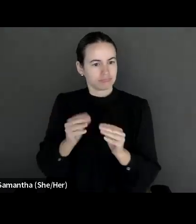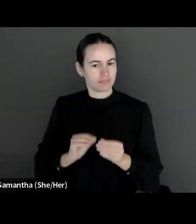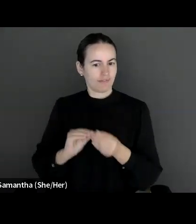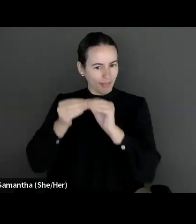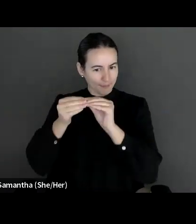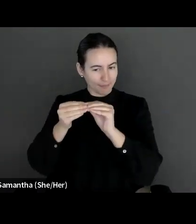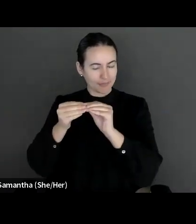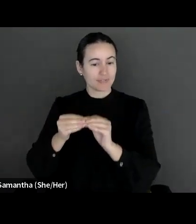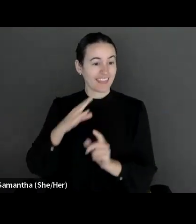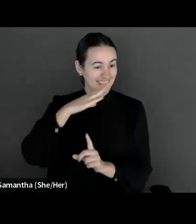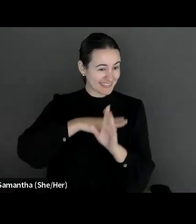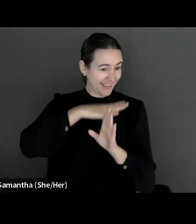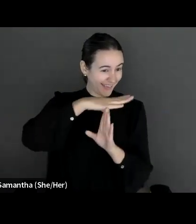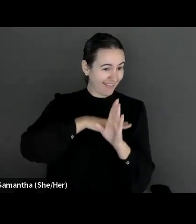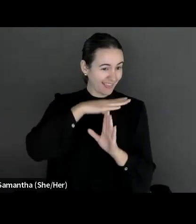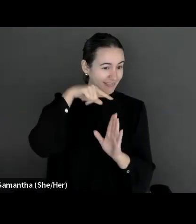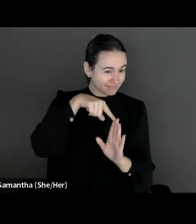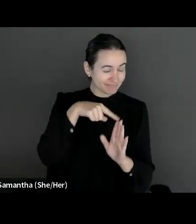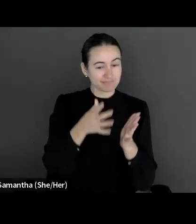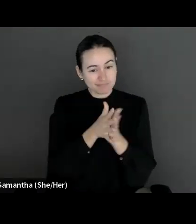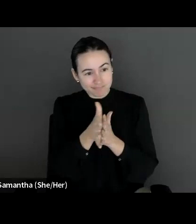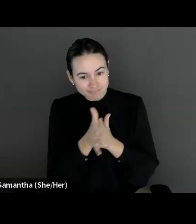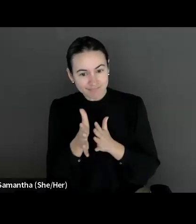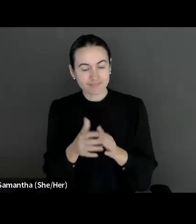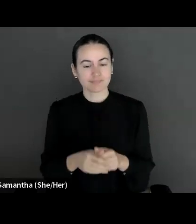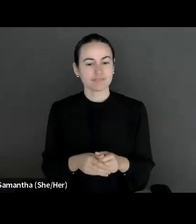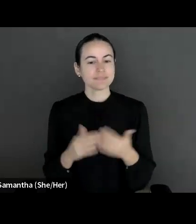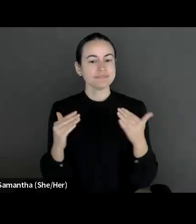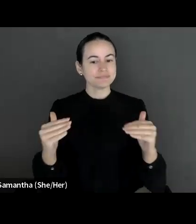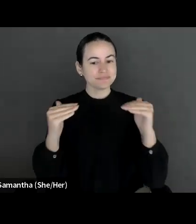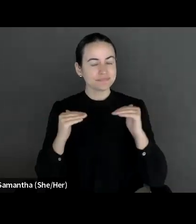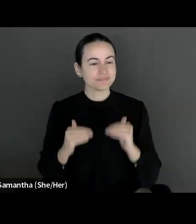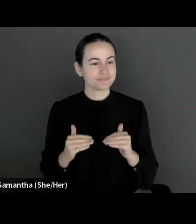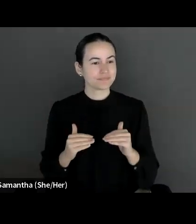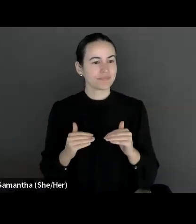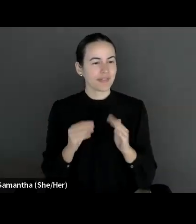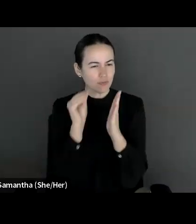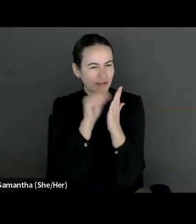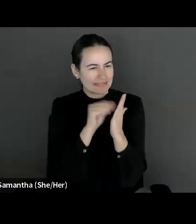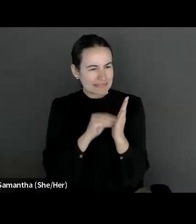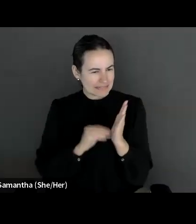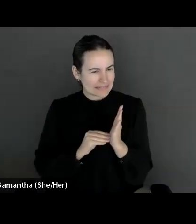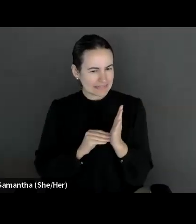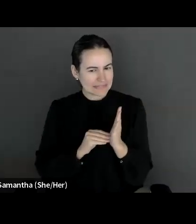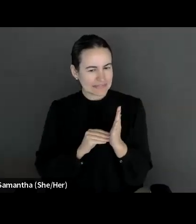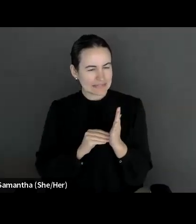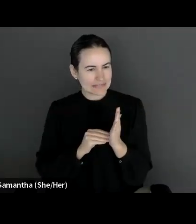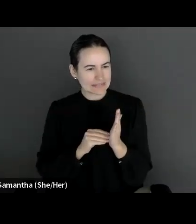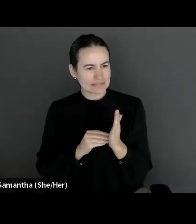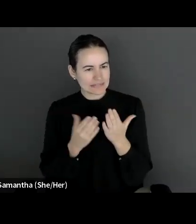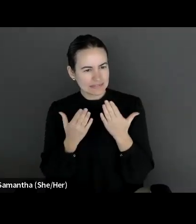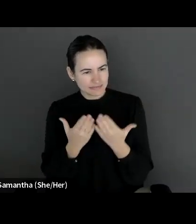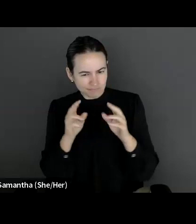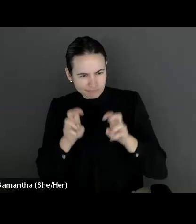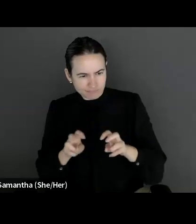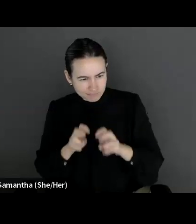scale. And we were also able to do a rating study, so where the scale actually has been applied, and then we